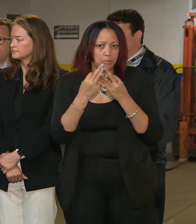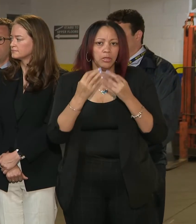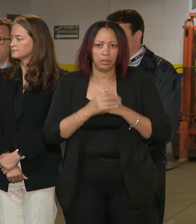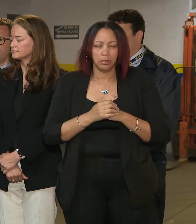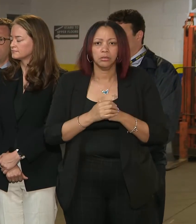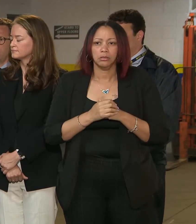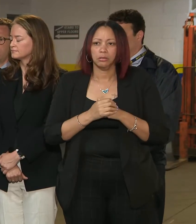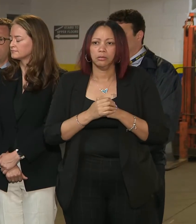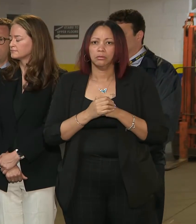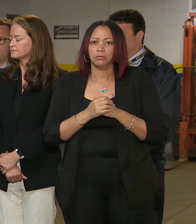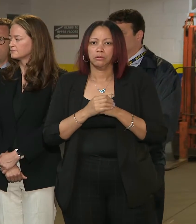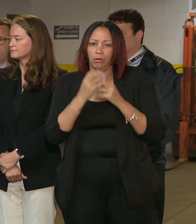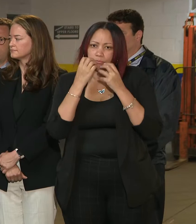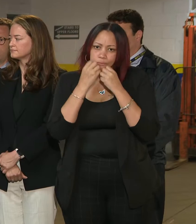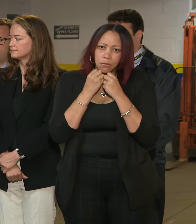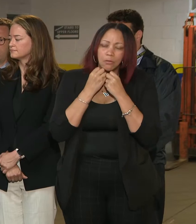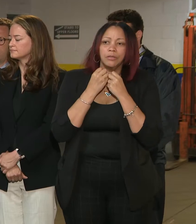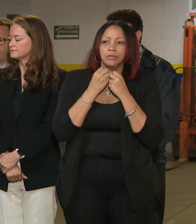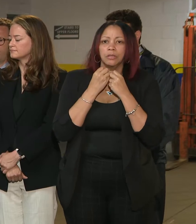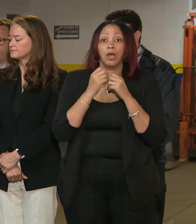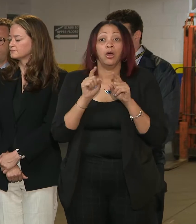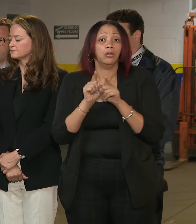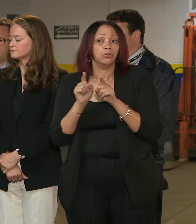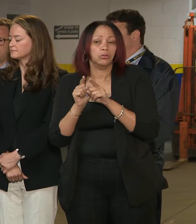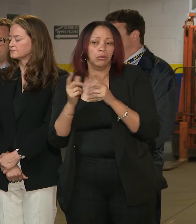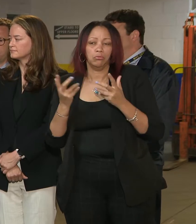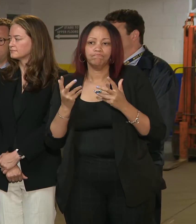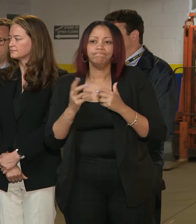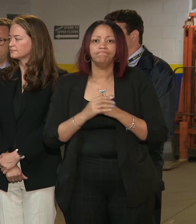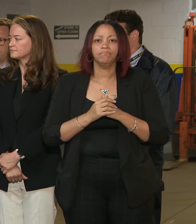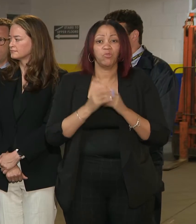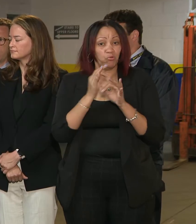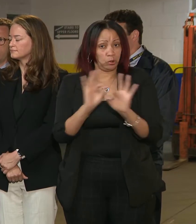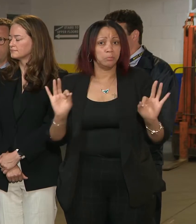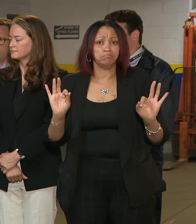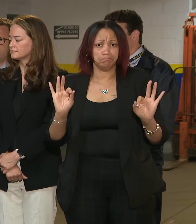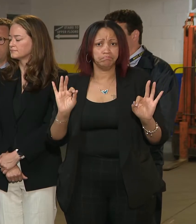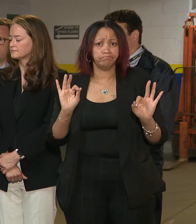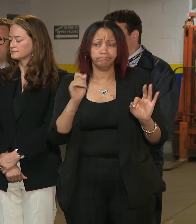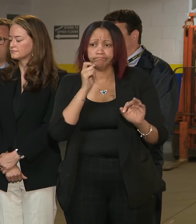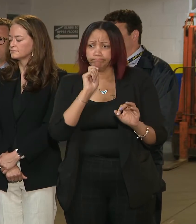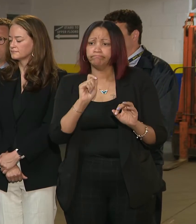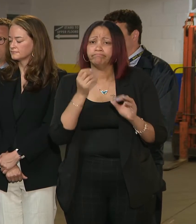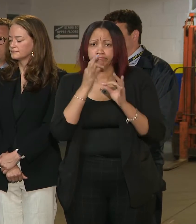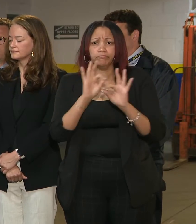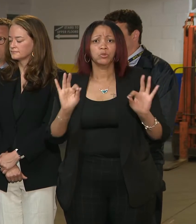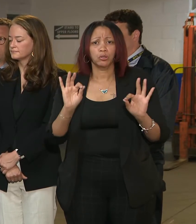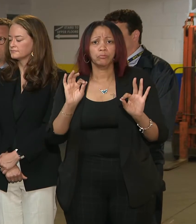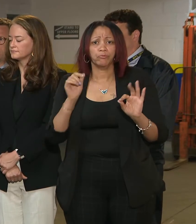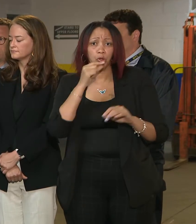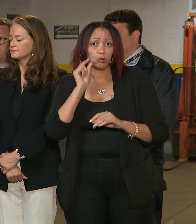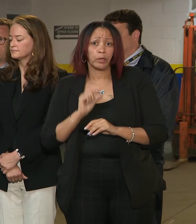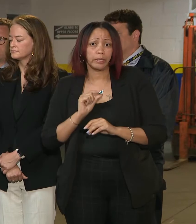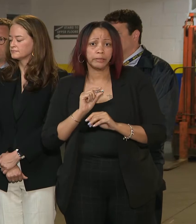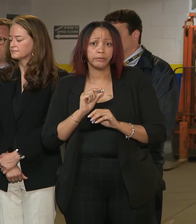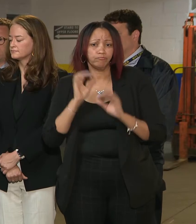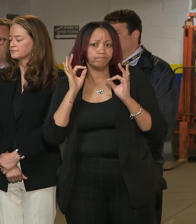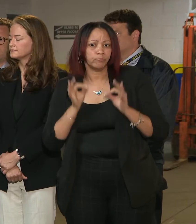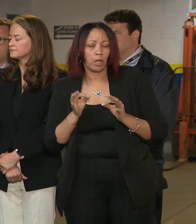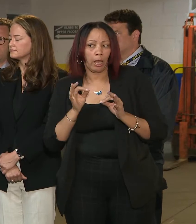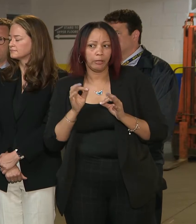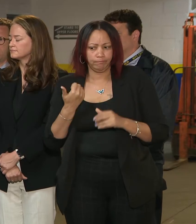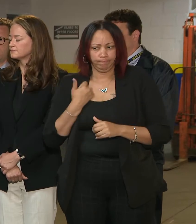their beloved, and also the freedom. Freedom for Ukraine to choose its own